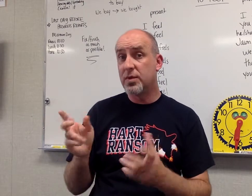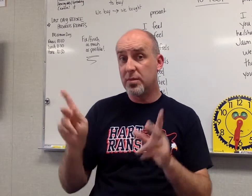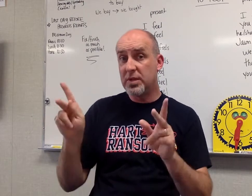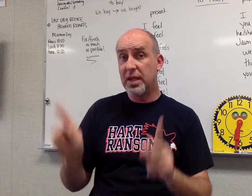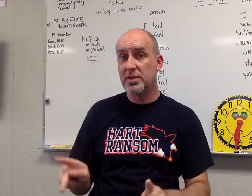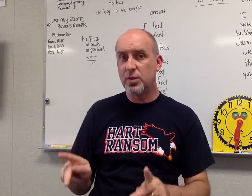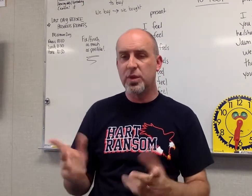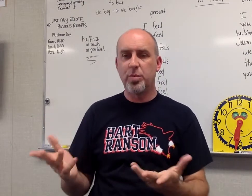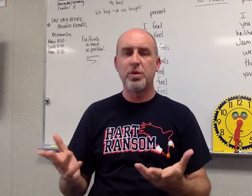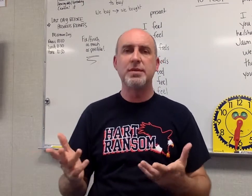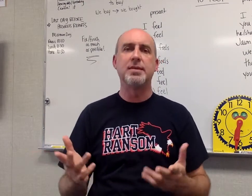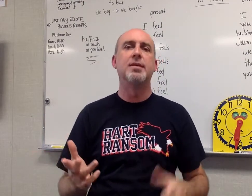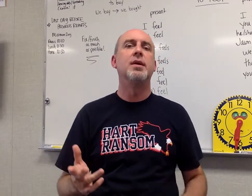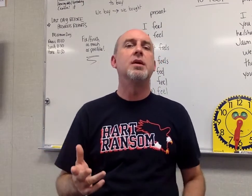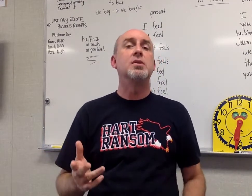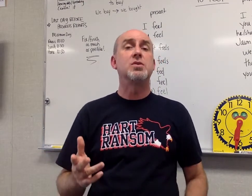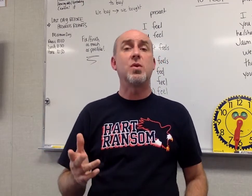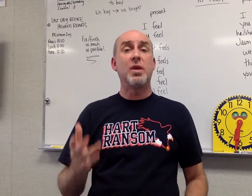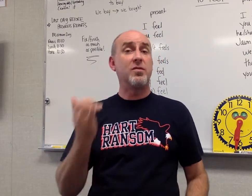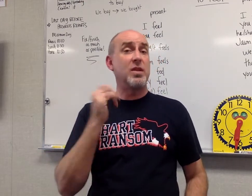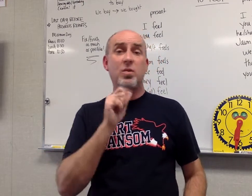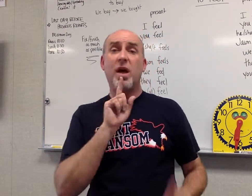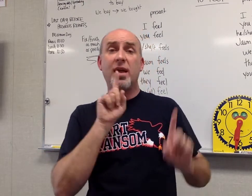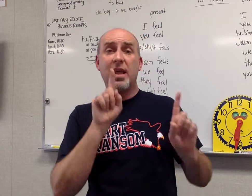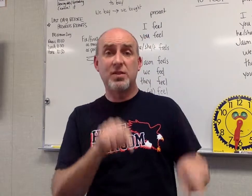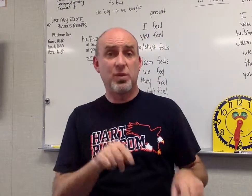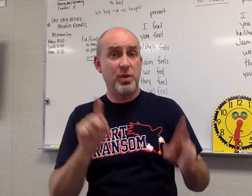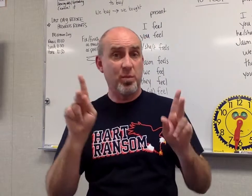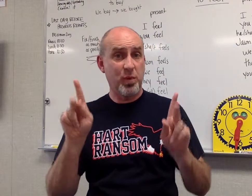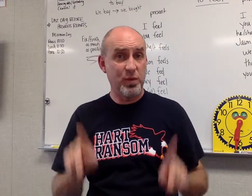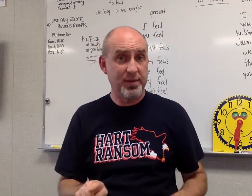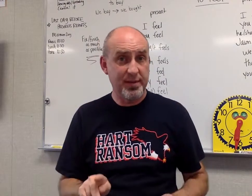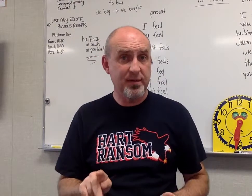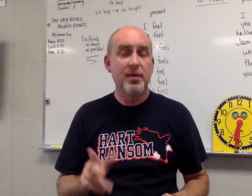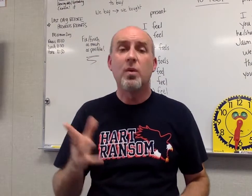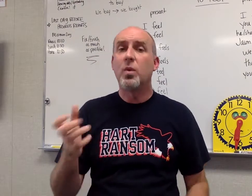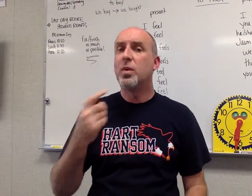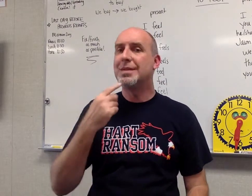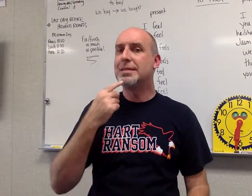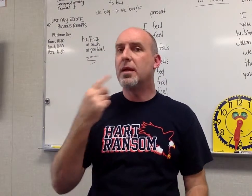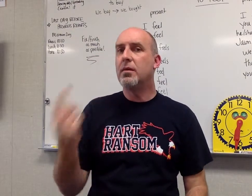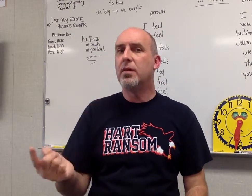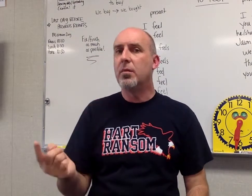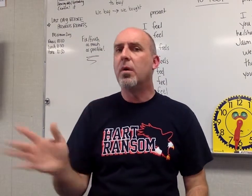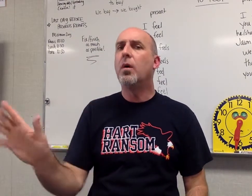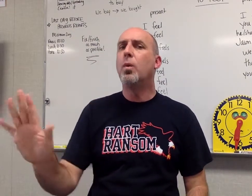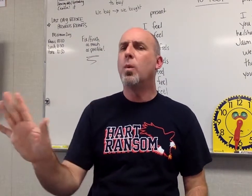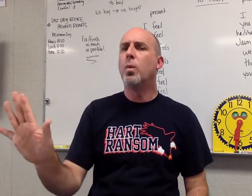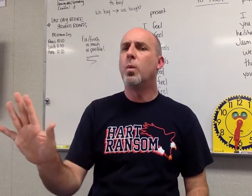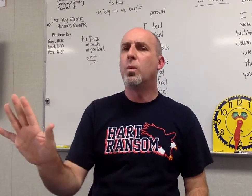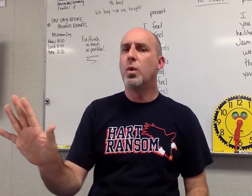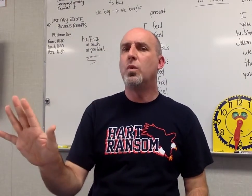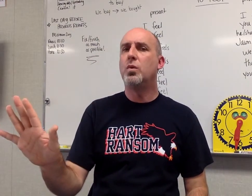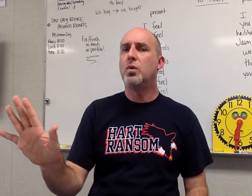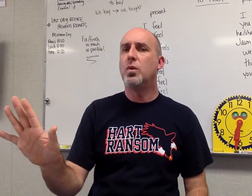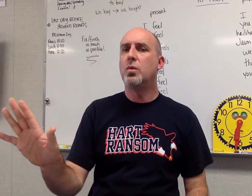them to answer with a person. So if they do not answer with a person, we want to tell them, oh, no.